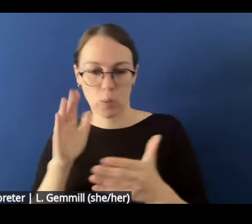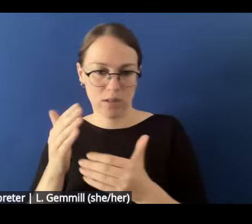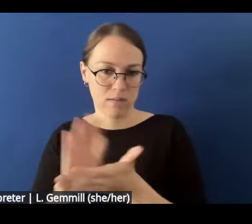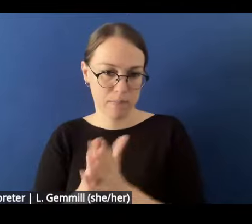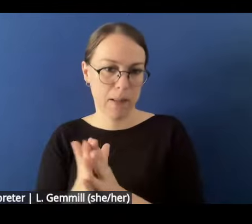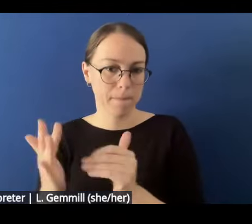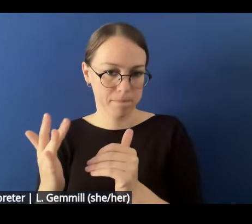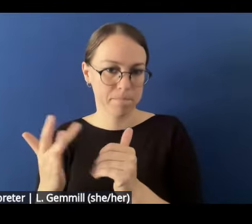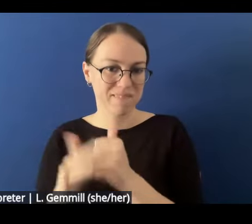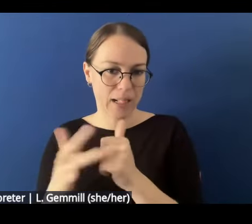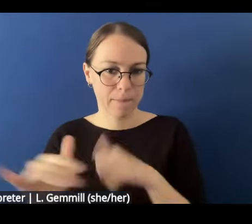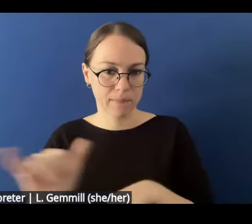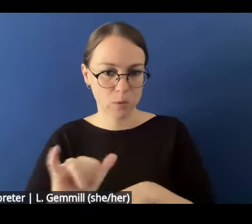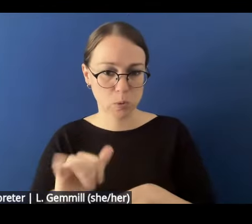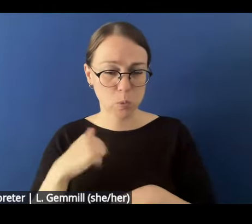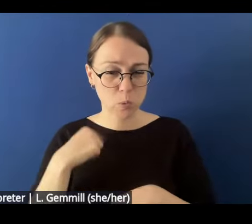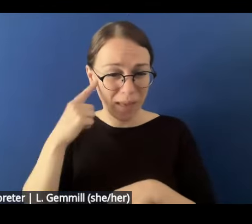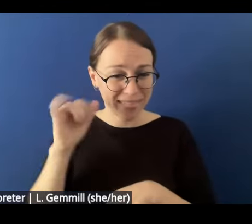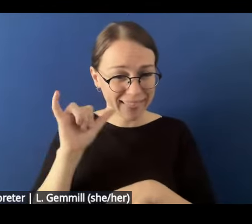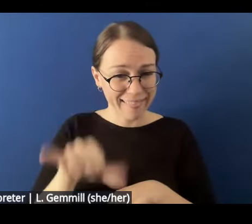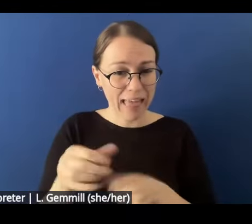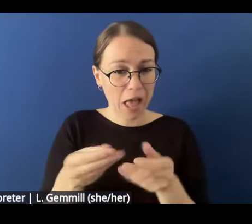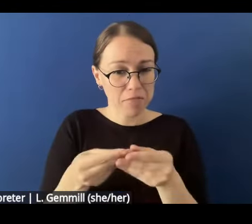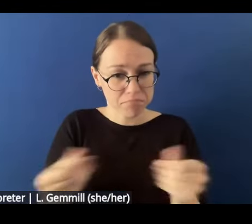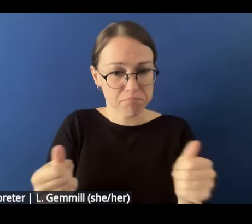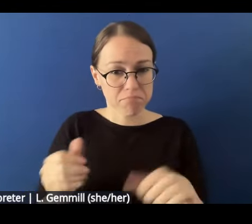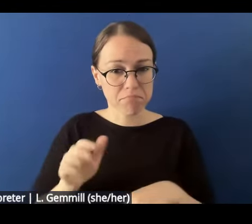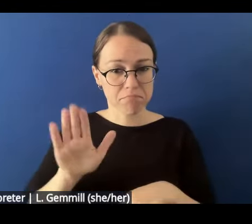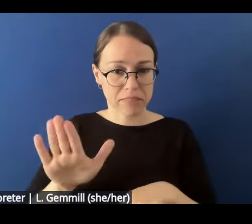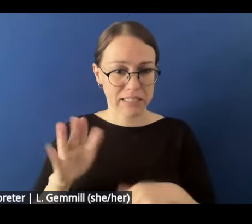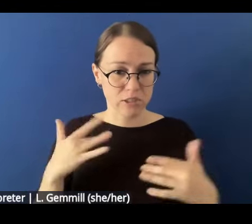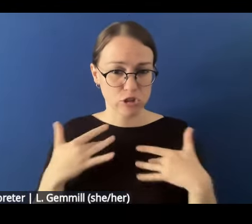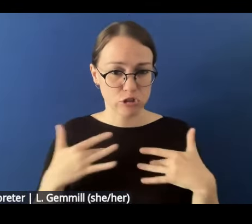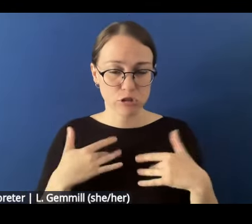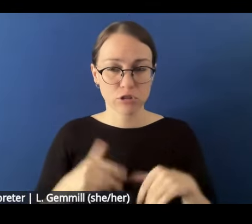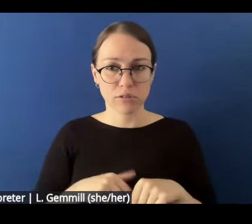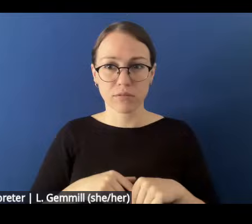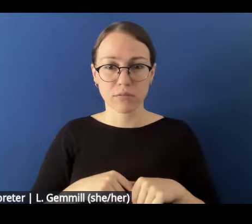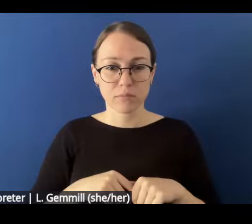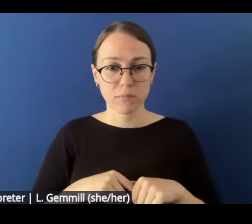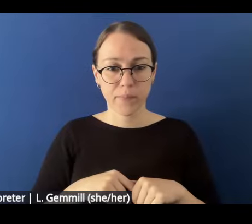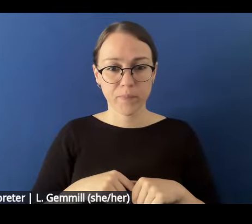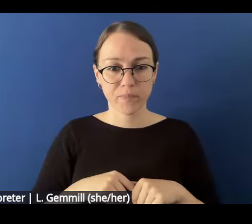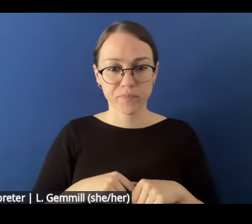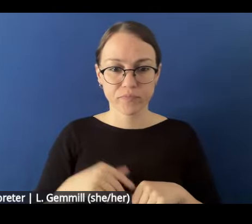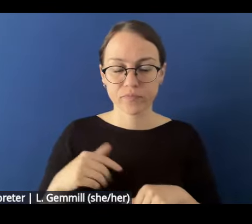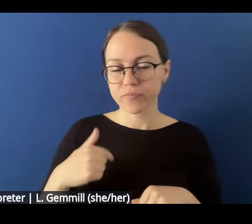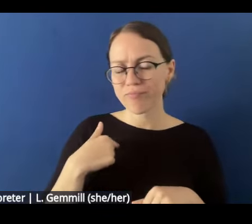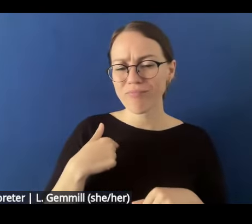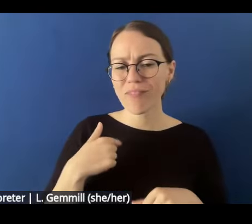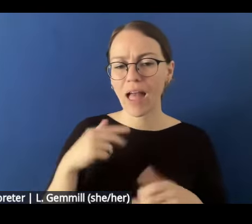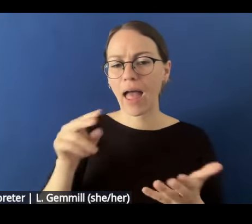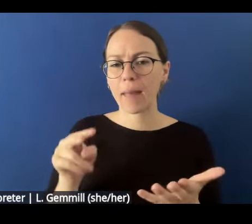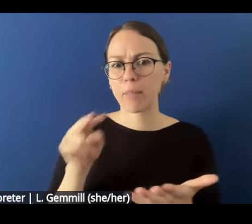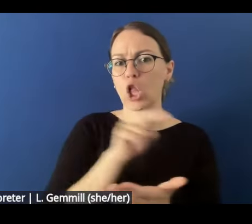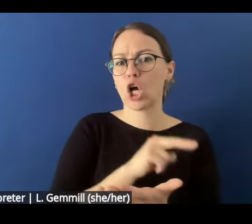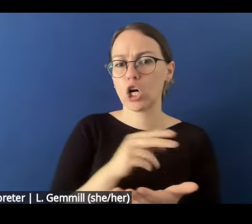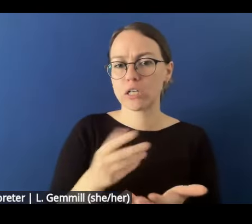resolves his the concern that he raised. So I'm just looking back to 2022 when we